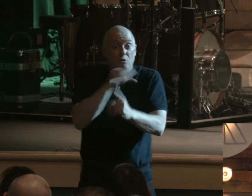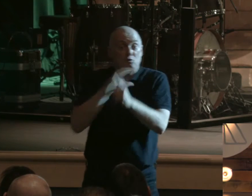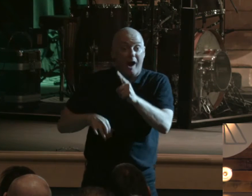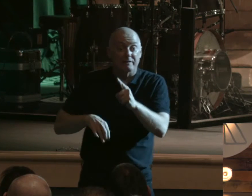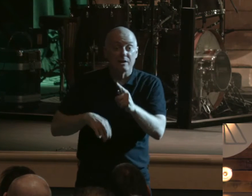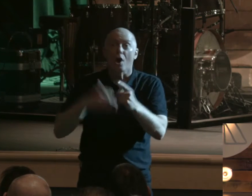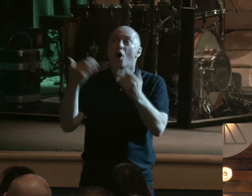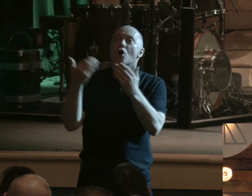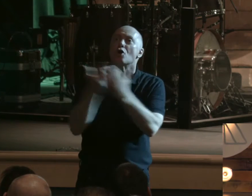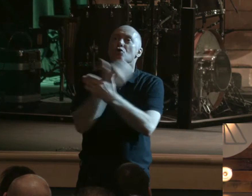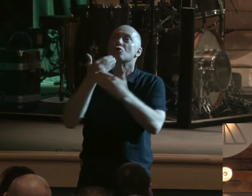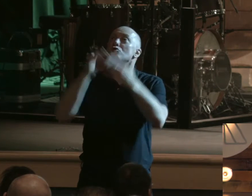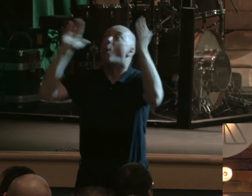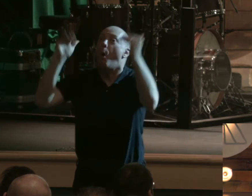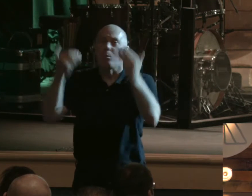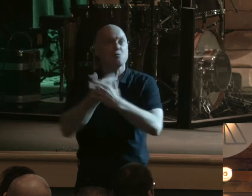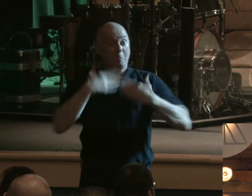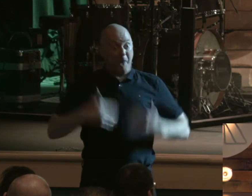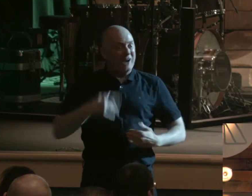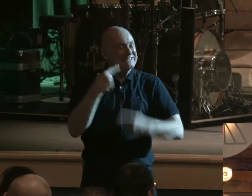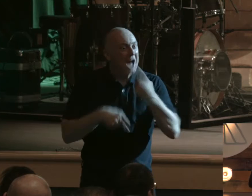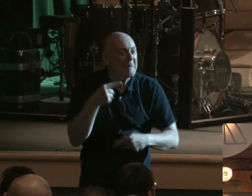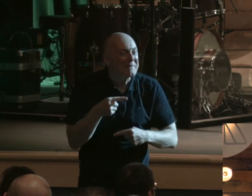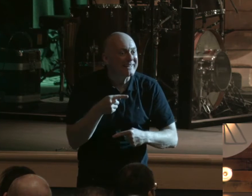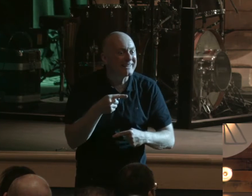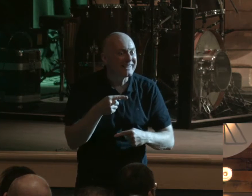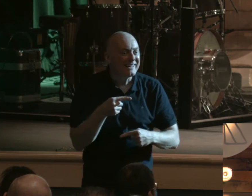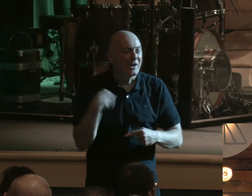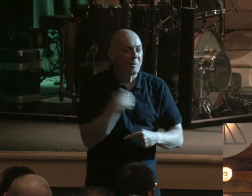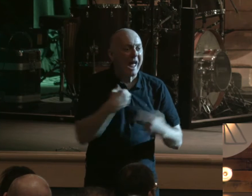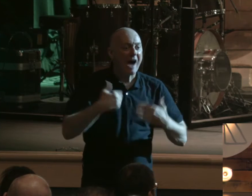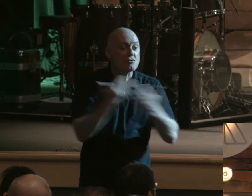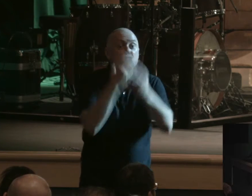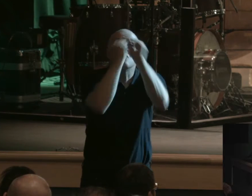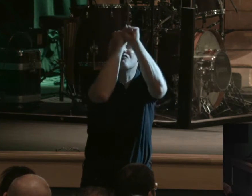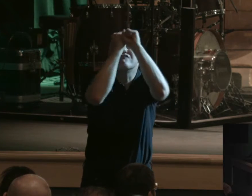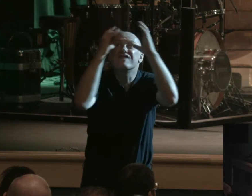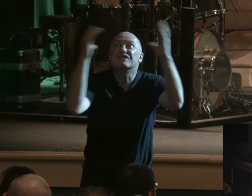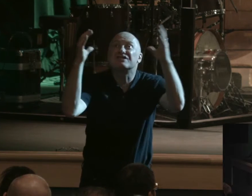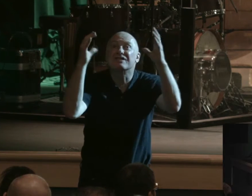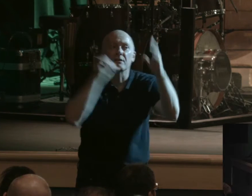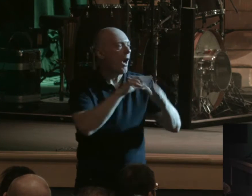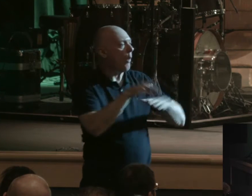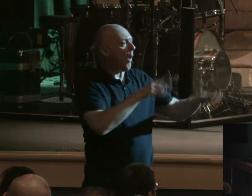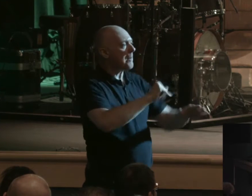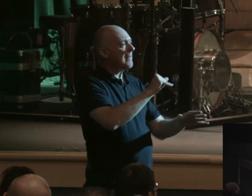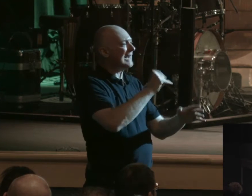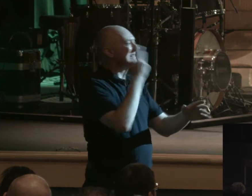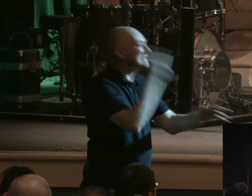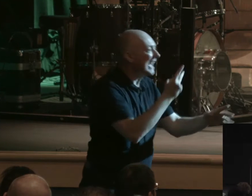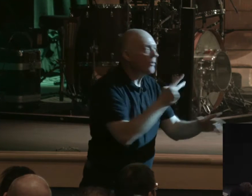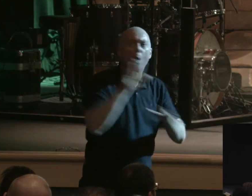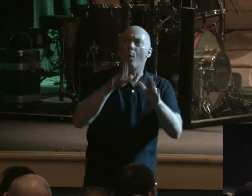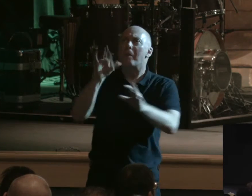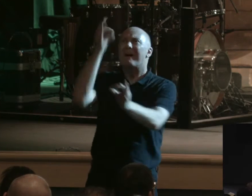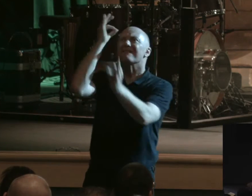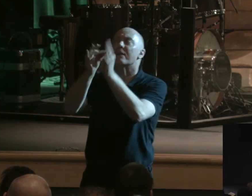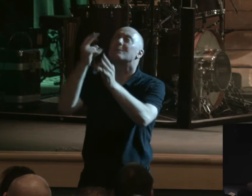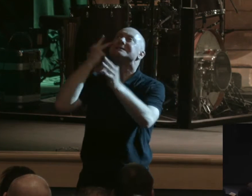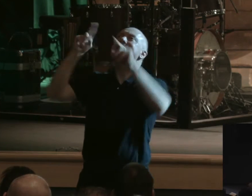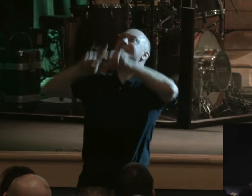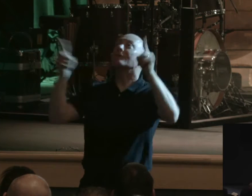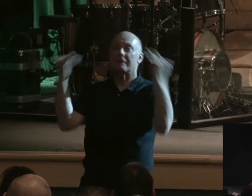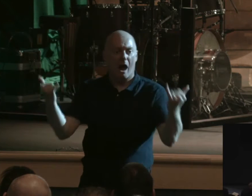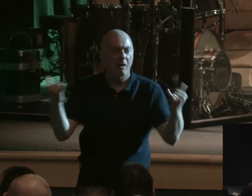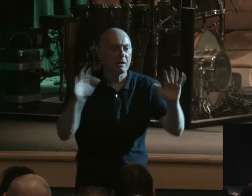when we are made new, we have new hope, new bodies. New bodies are coming. And we are made new, we have a new vision. Walk by faith, not by sight. Right? We see differently. But